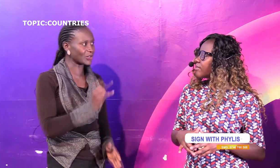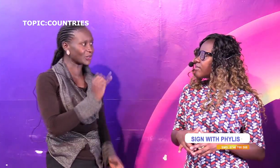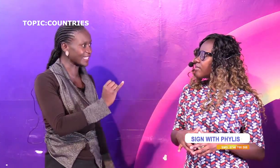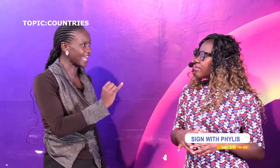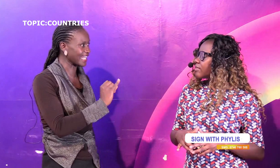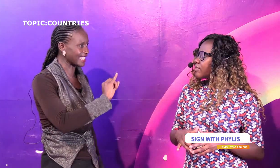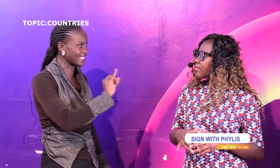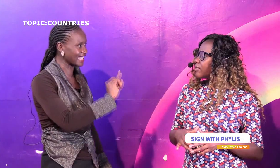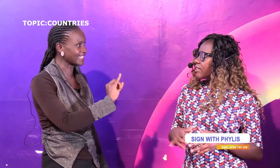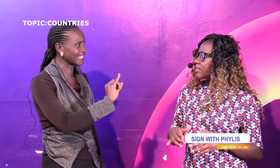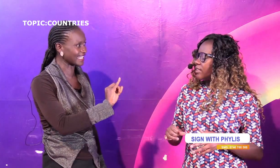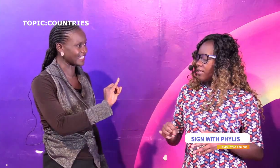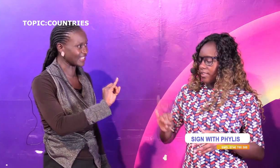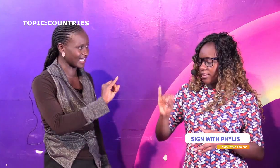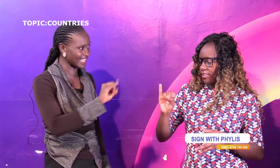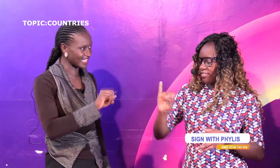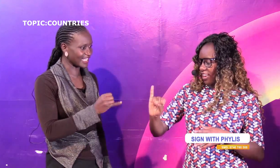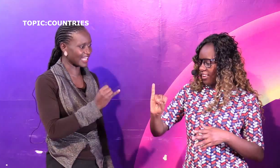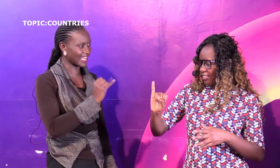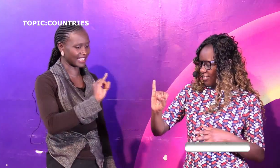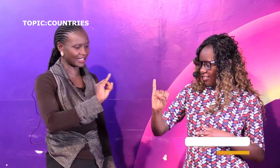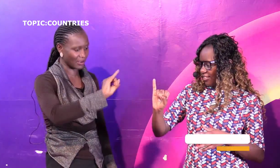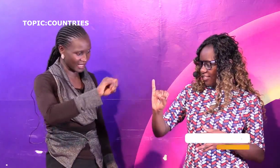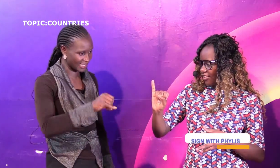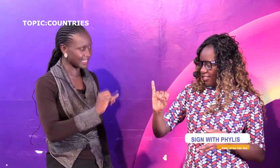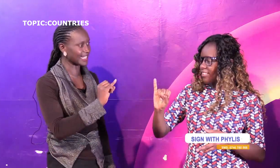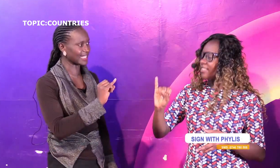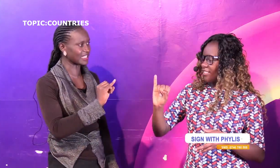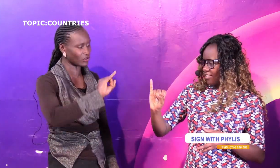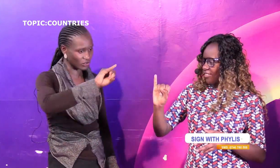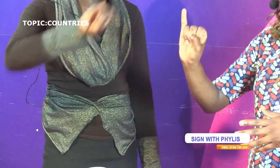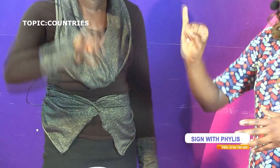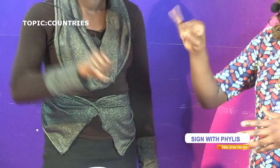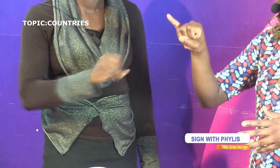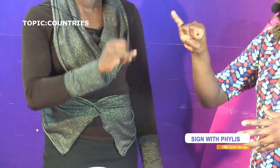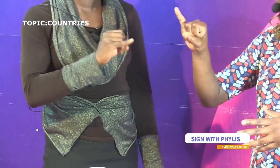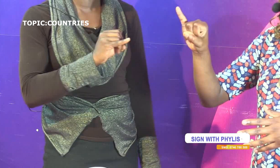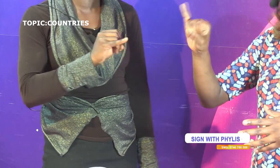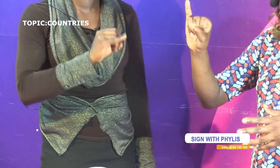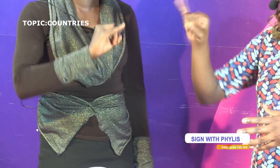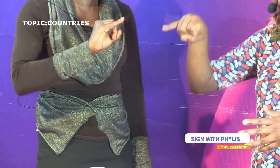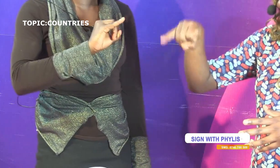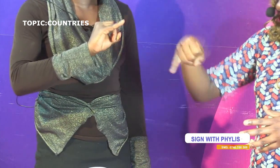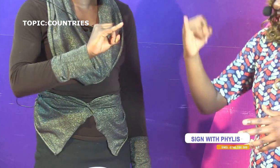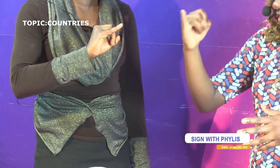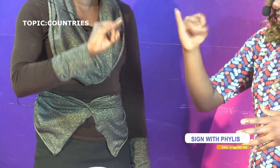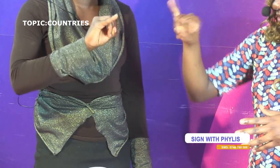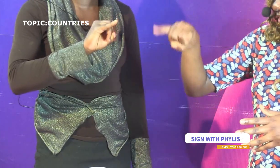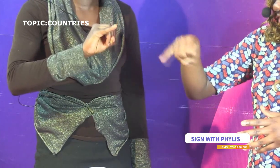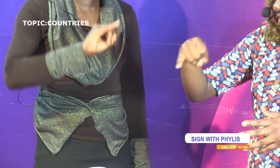a letter J, this is letter J. J. And you are making this letter J. You're drawing just letter J. In the alphabet. The alphabet. So you are just